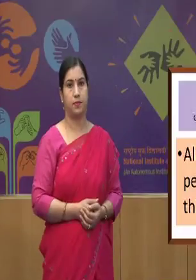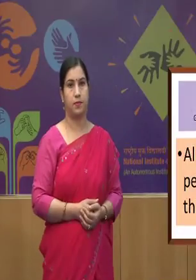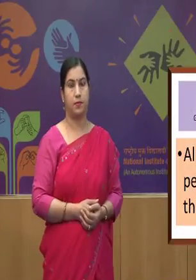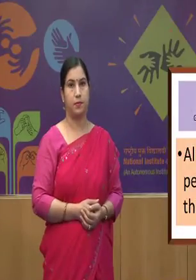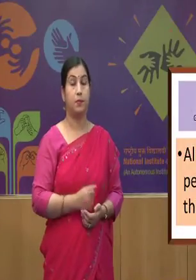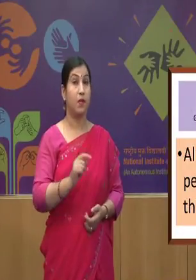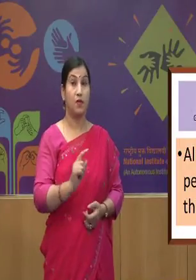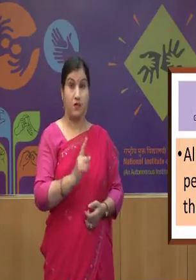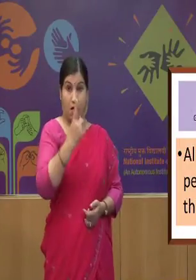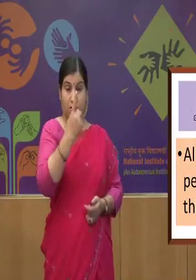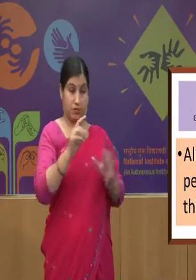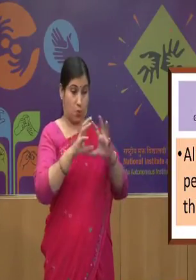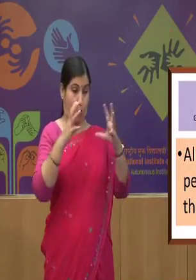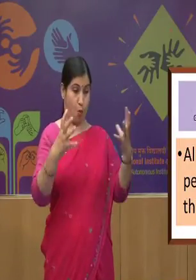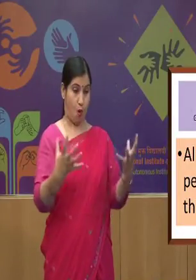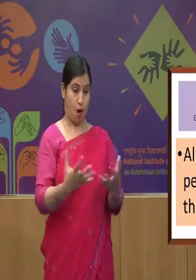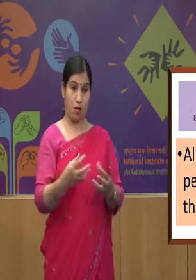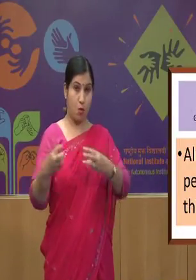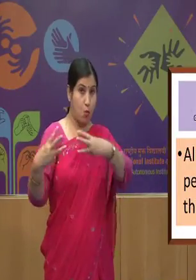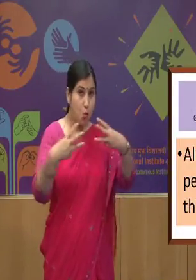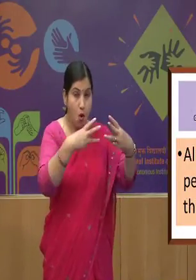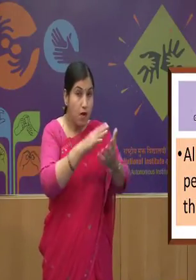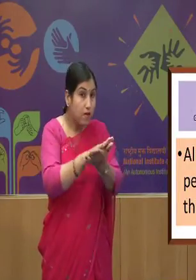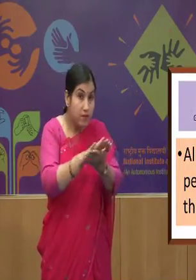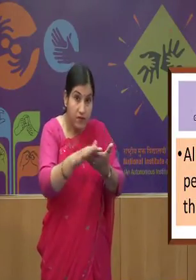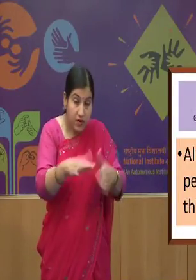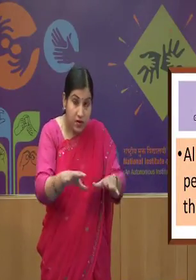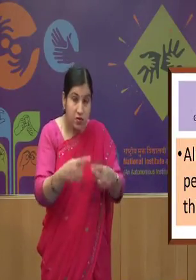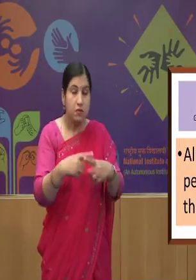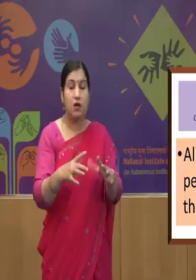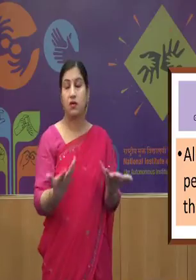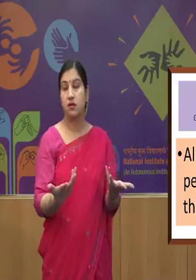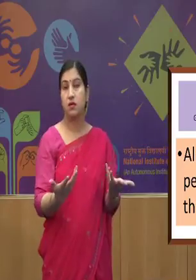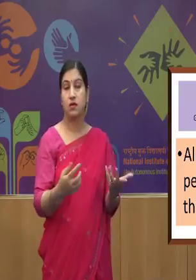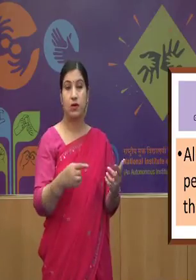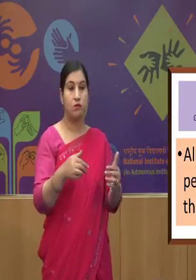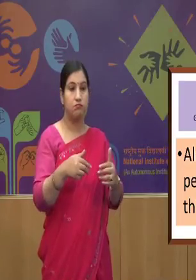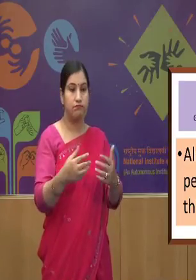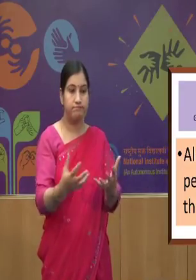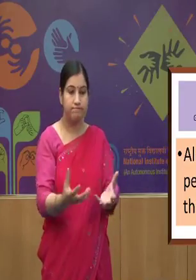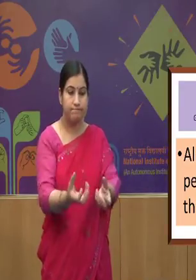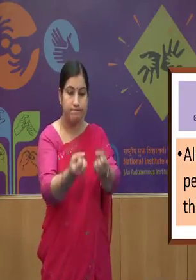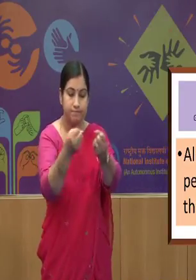The First World War came to an end, but it had very bad results.